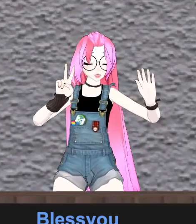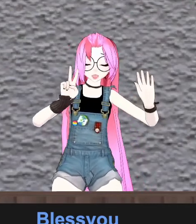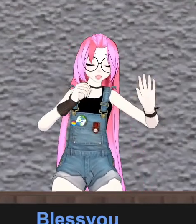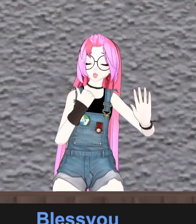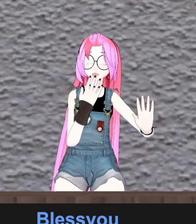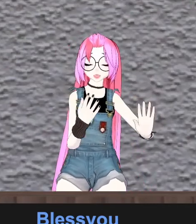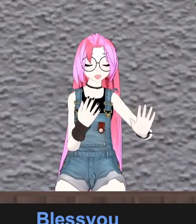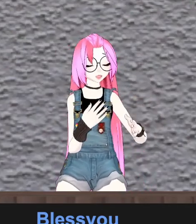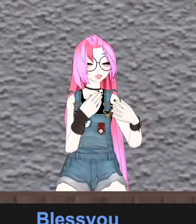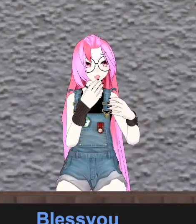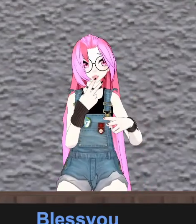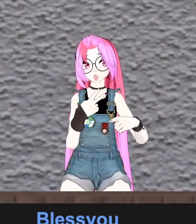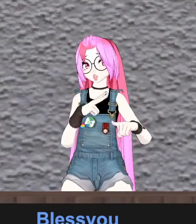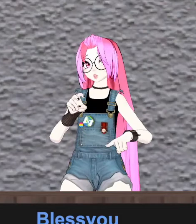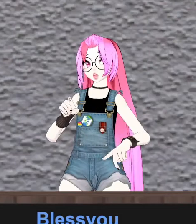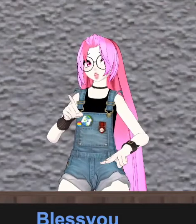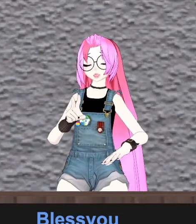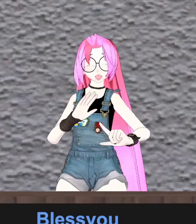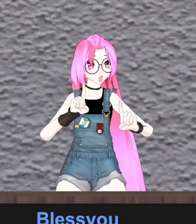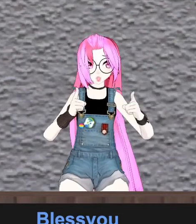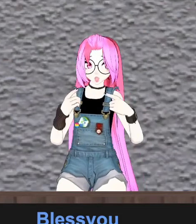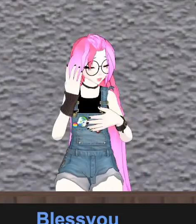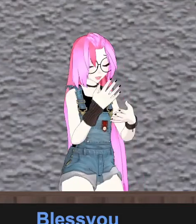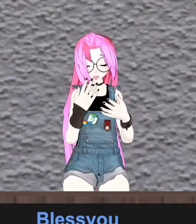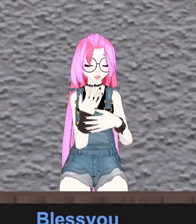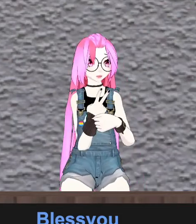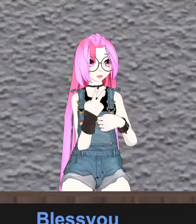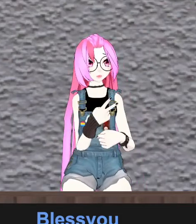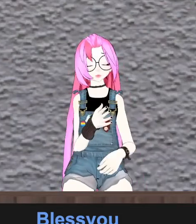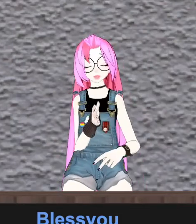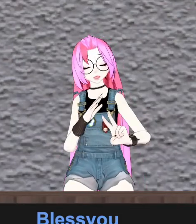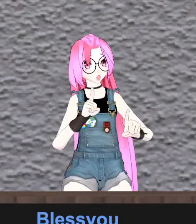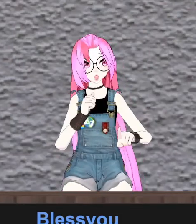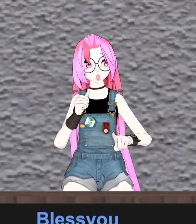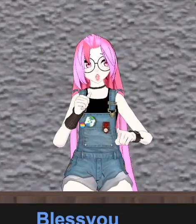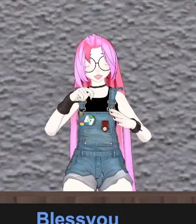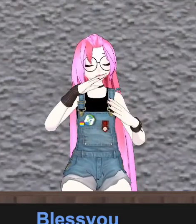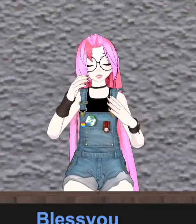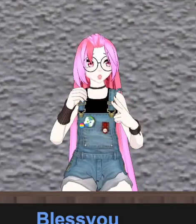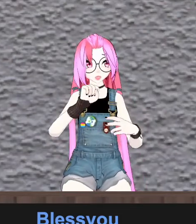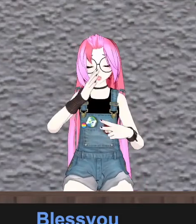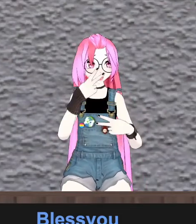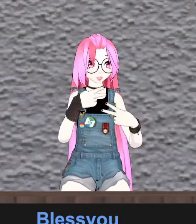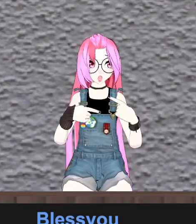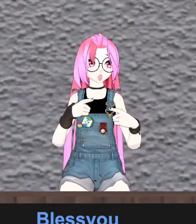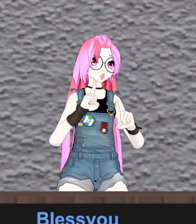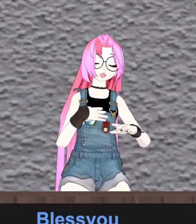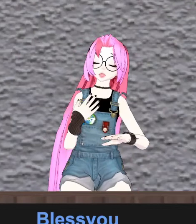thank you if someone is giving you a sign name, and you're allowed to stop using it, but you're not allowed to just choose your own sign name.